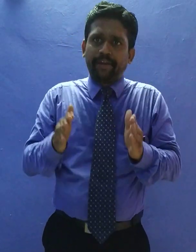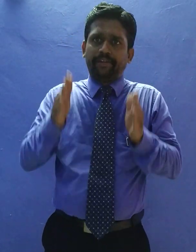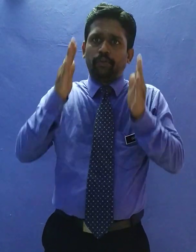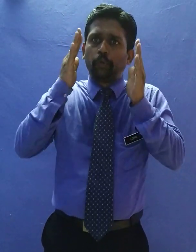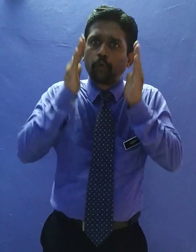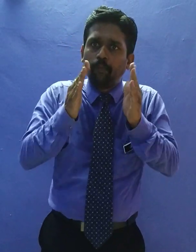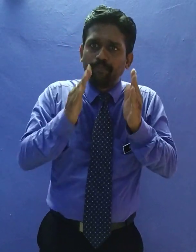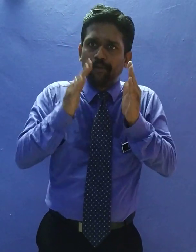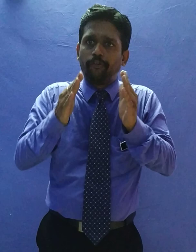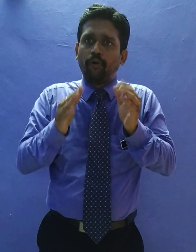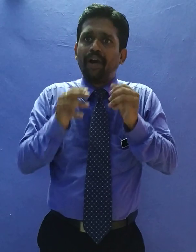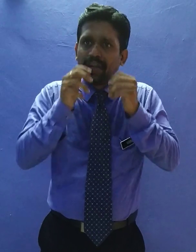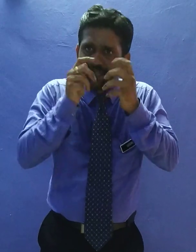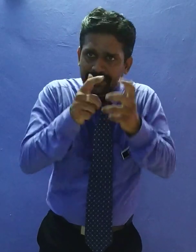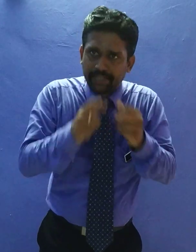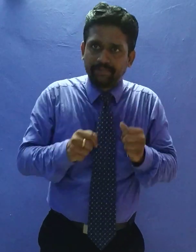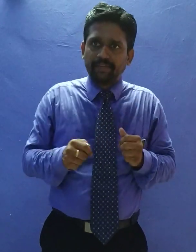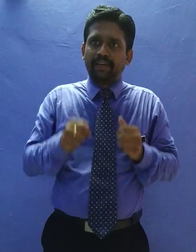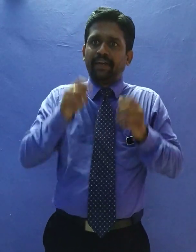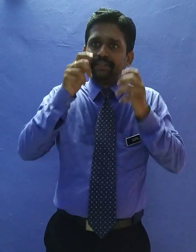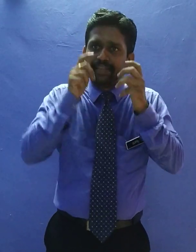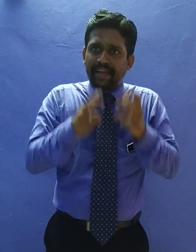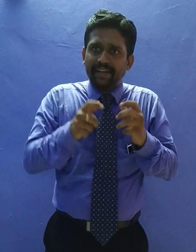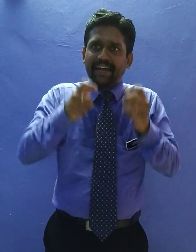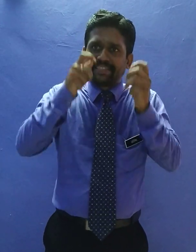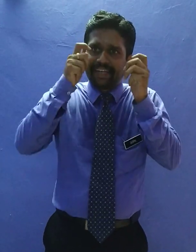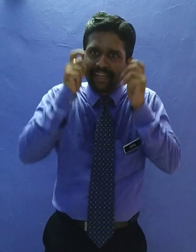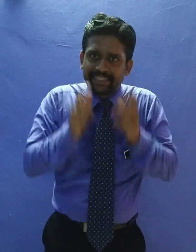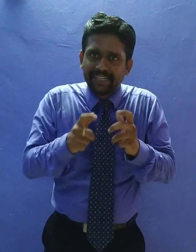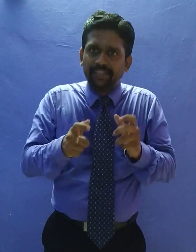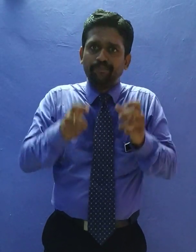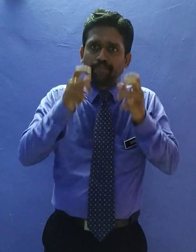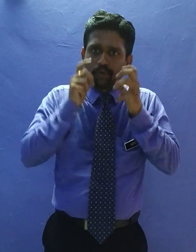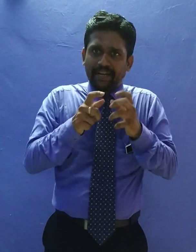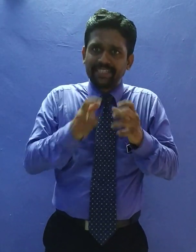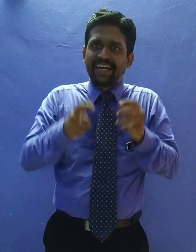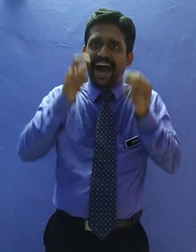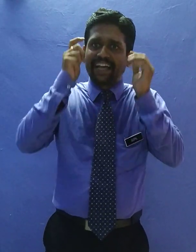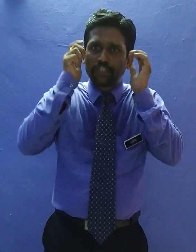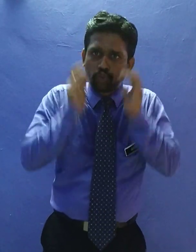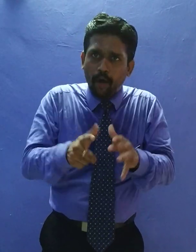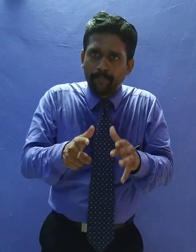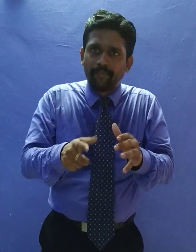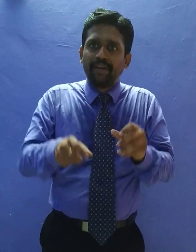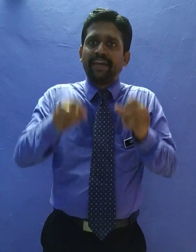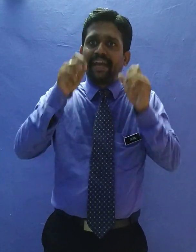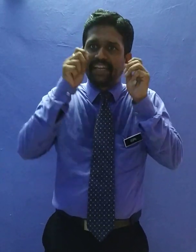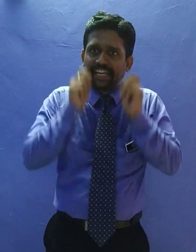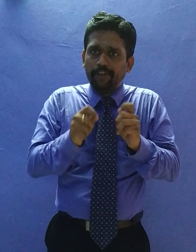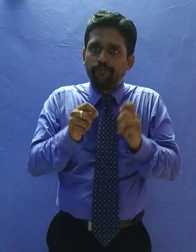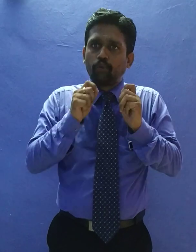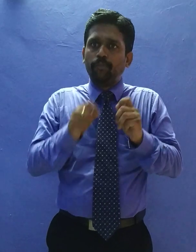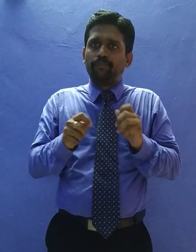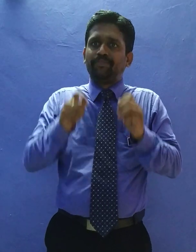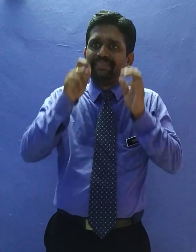predetermine group before a lesson. Then as the lesson progresses, I stop and give group